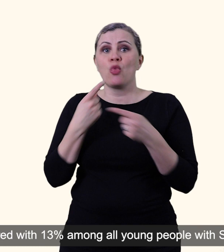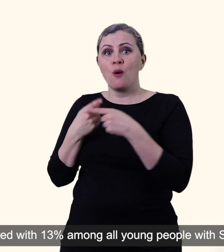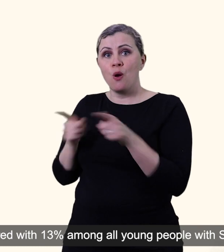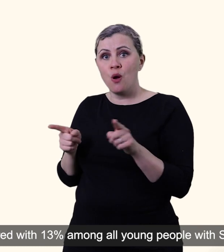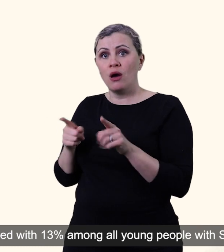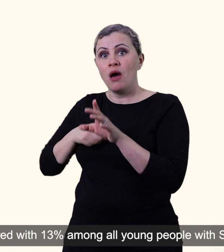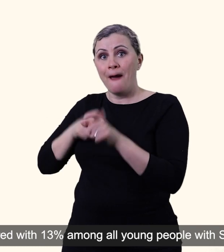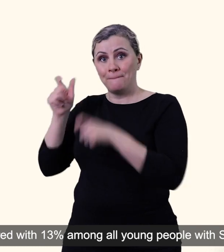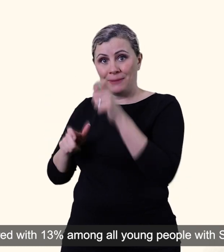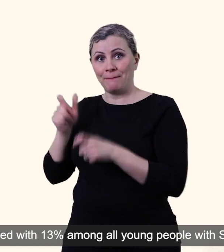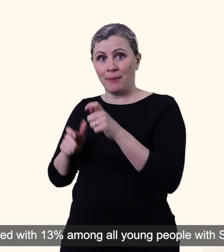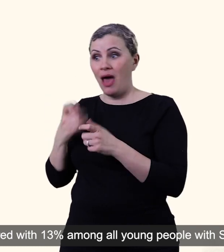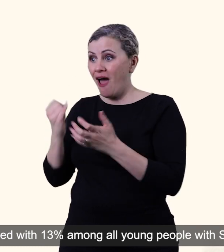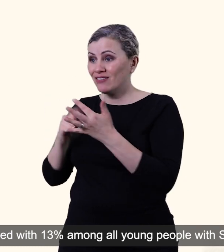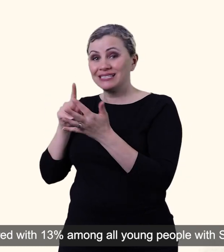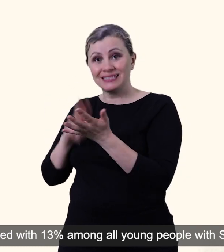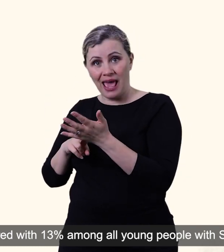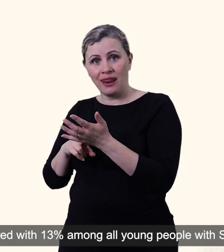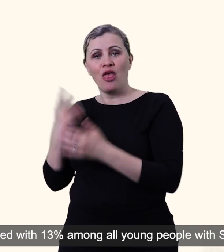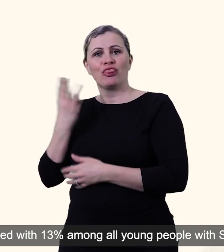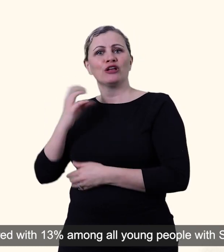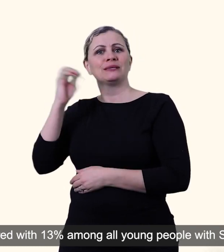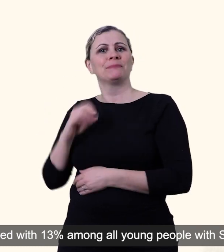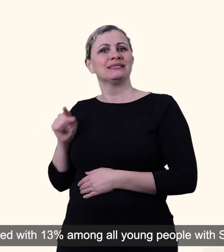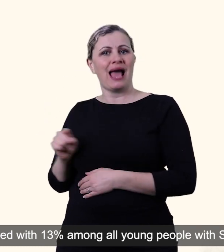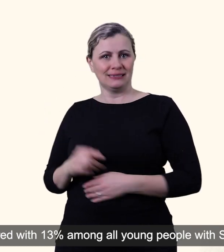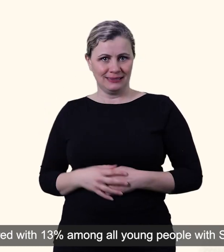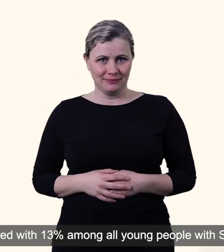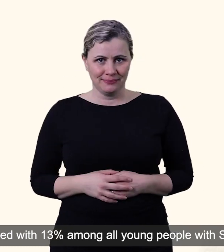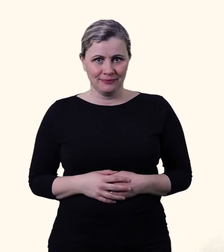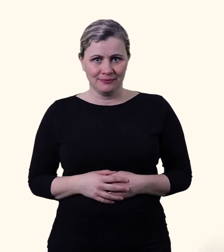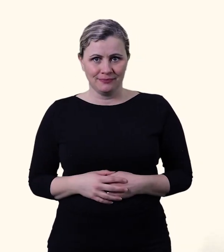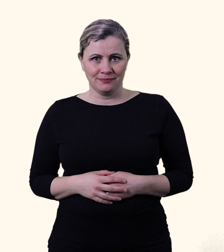compared with 13% among all young people with SEN.